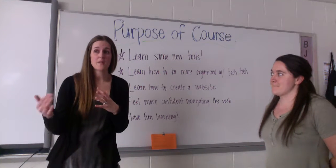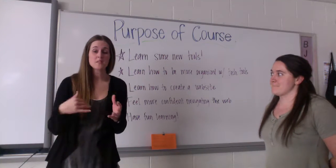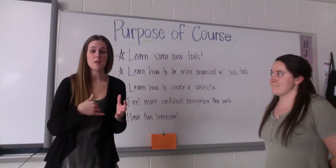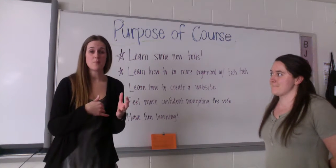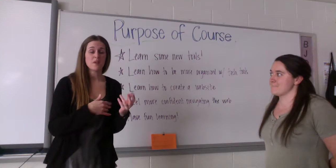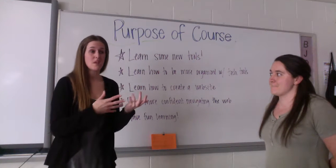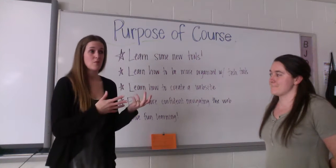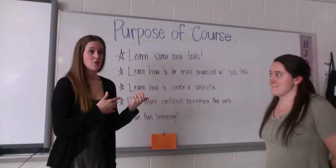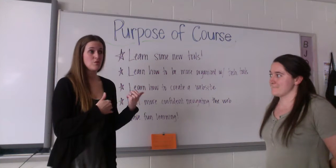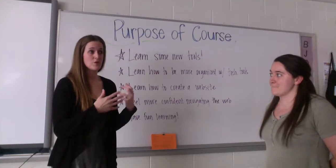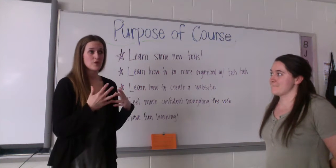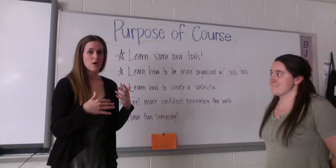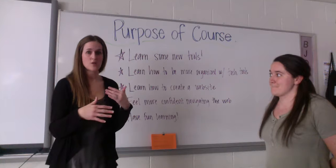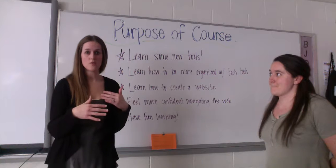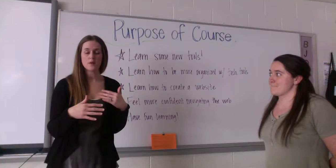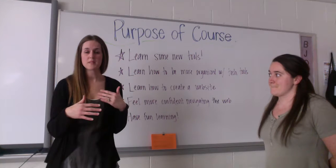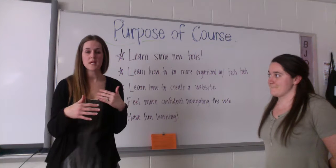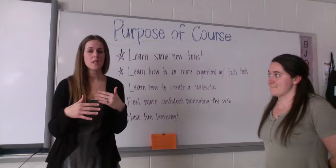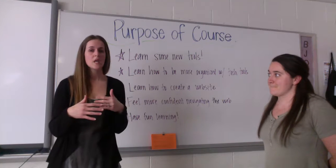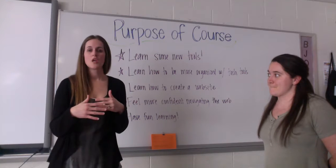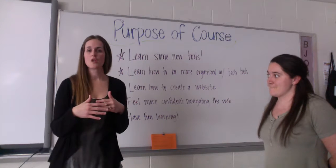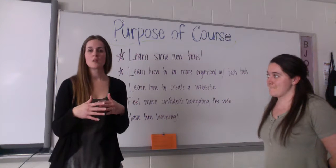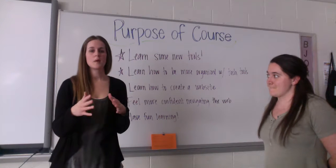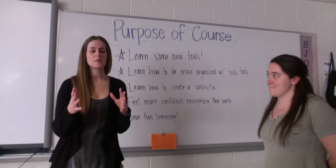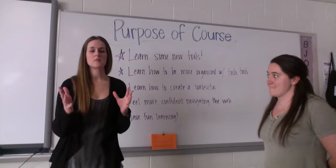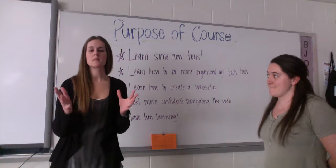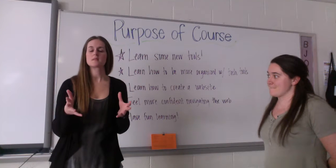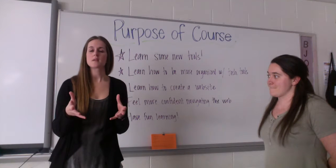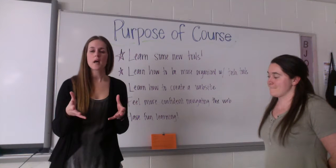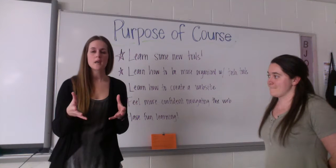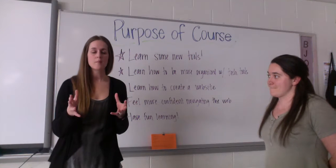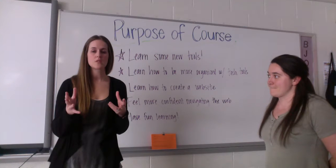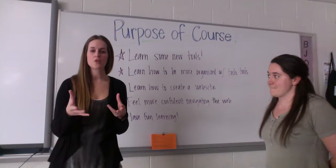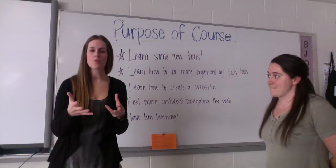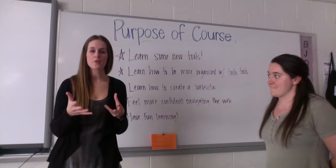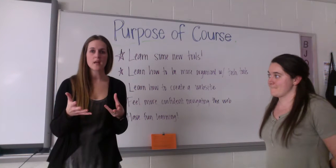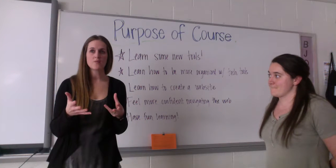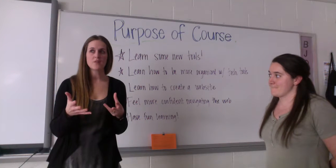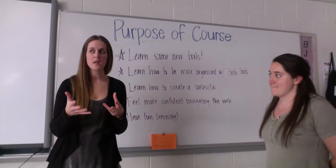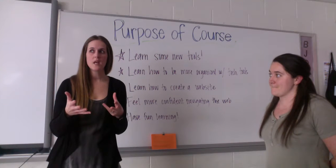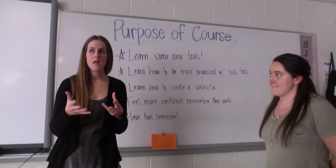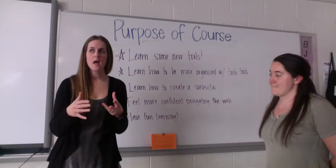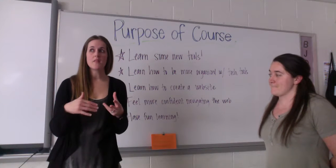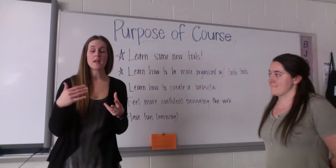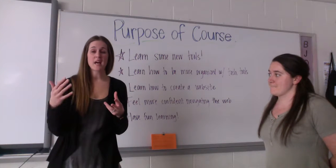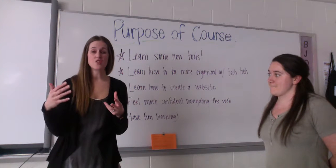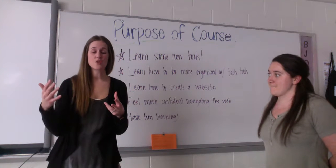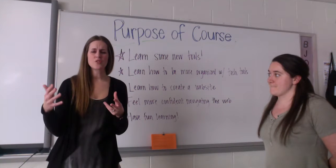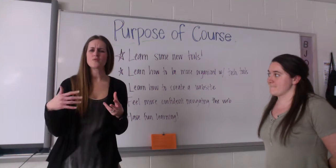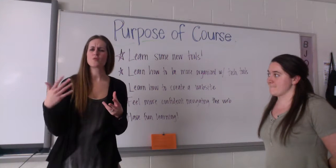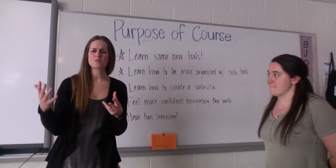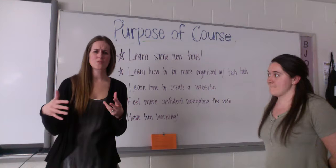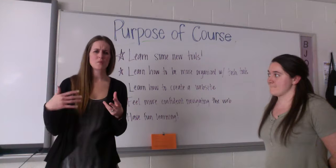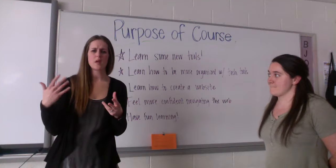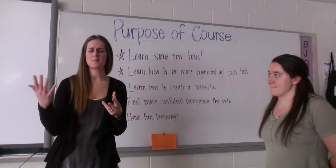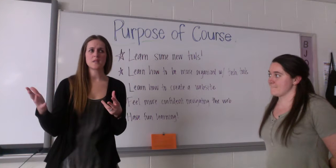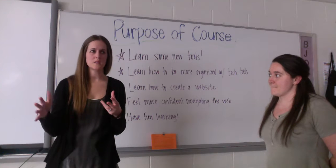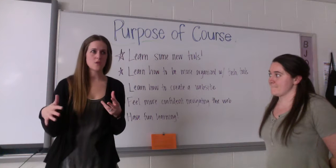this might be when you learn how to do a website, you're going to be able to design it, be so creative with it. And then as you get older, of course, there's going to be updates and